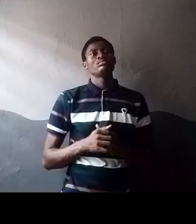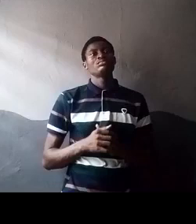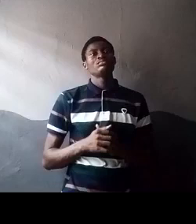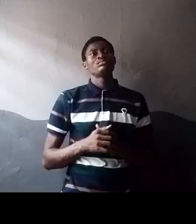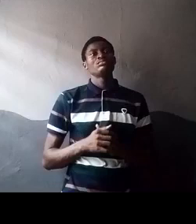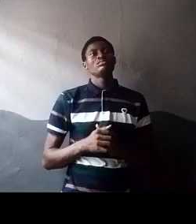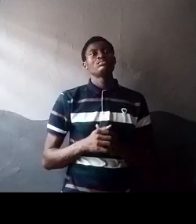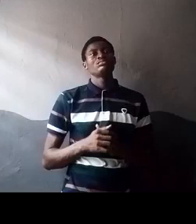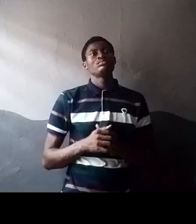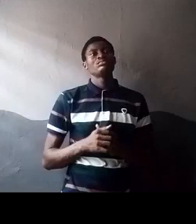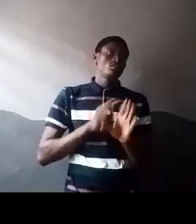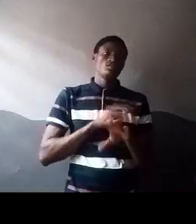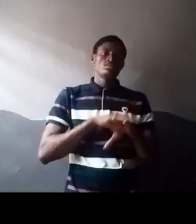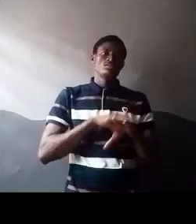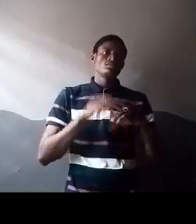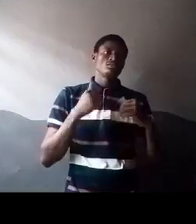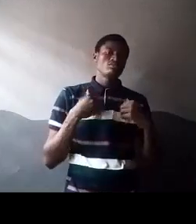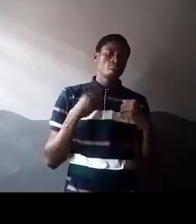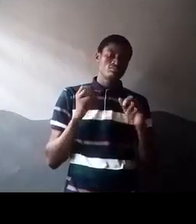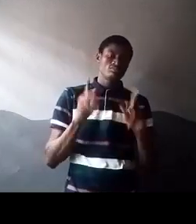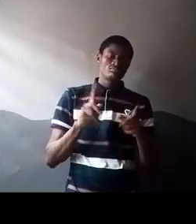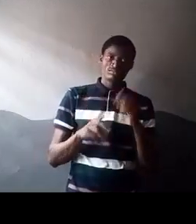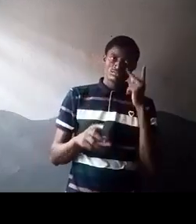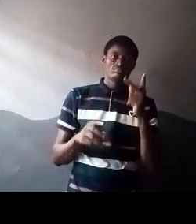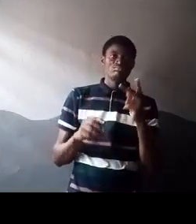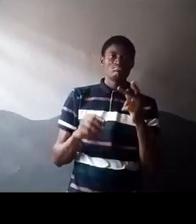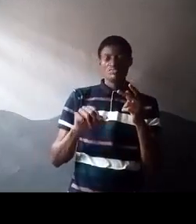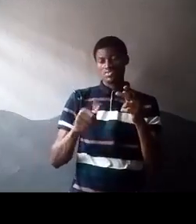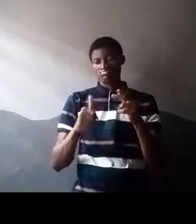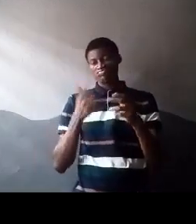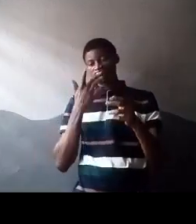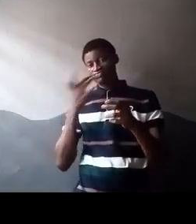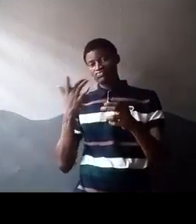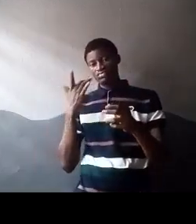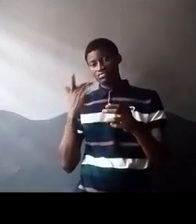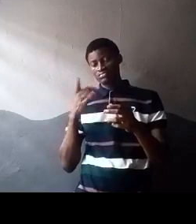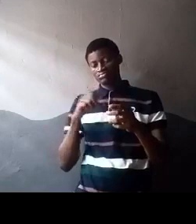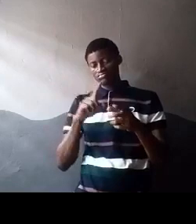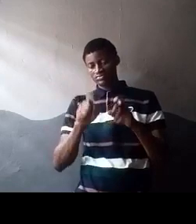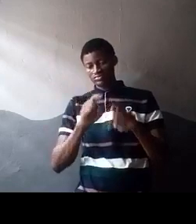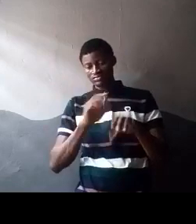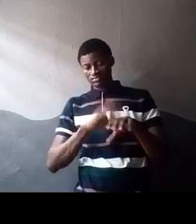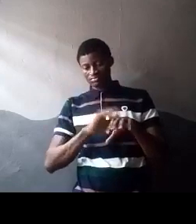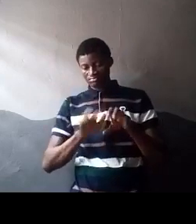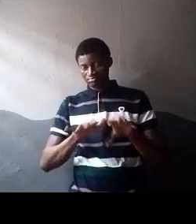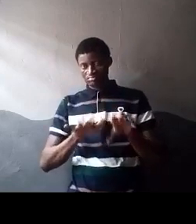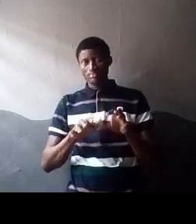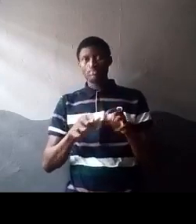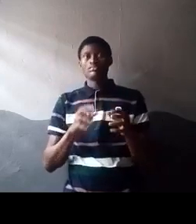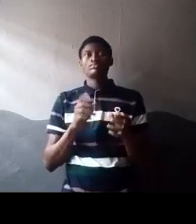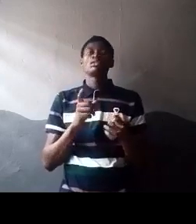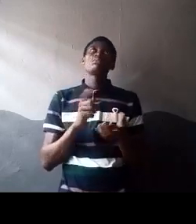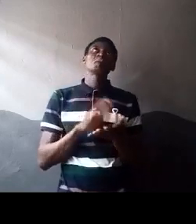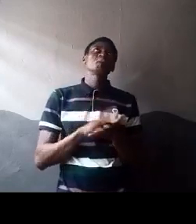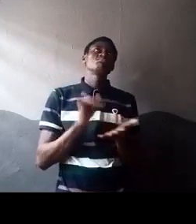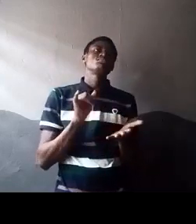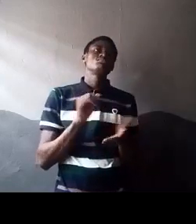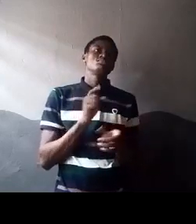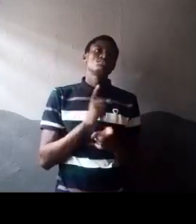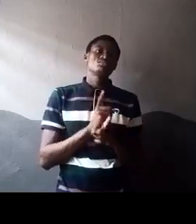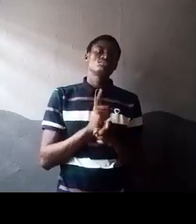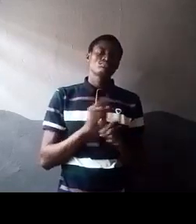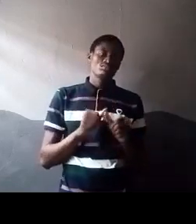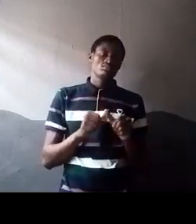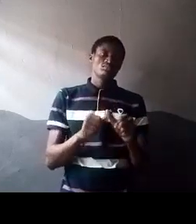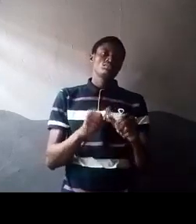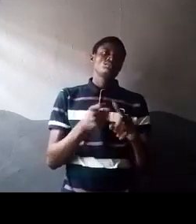normal chat. All right. I don't have access to previous chats, so I believe you just if you can take it up from here. All